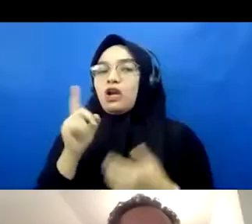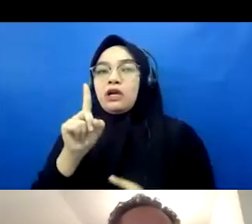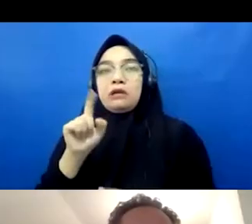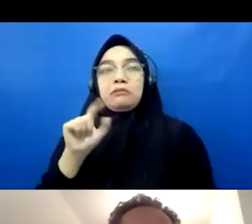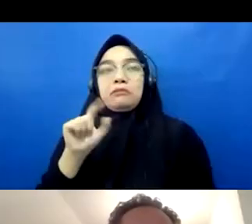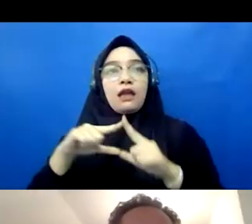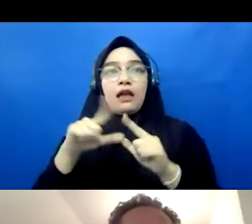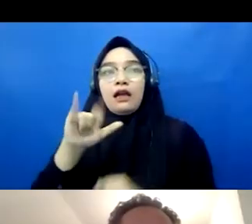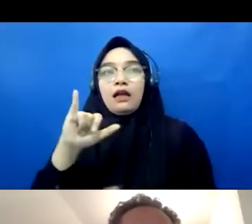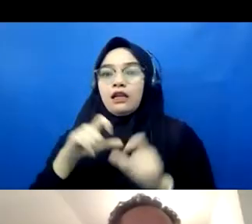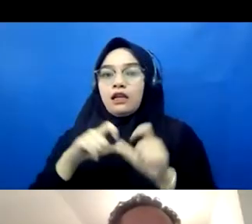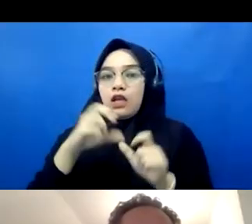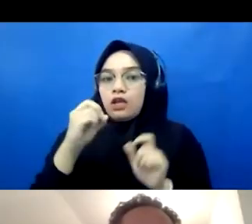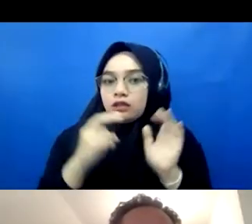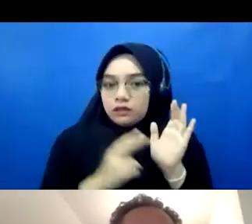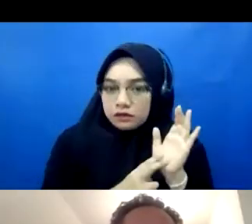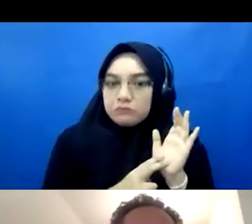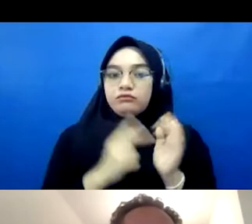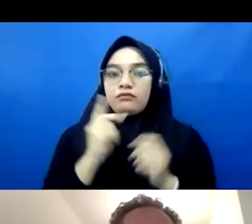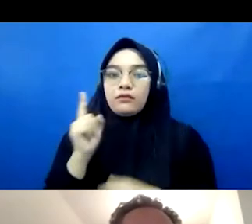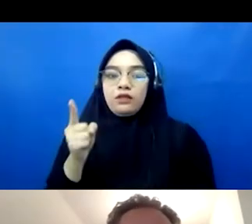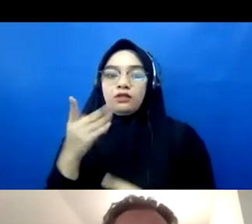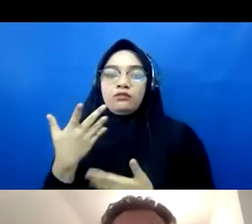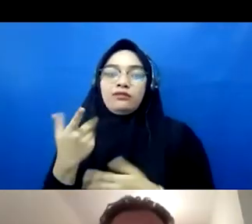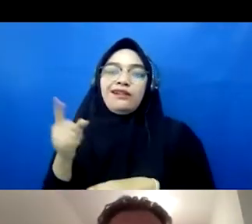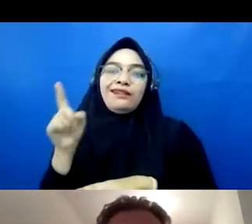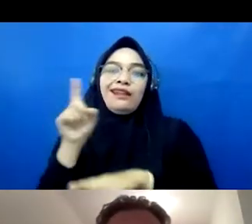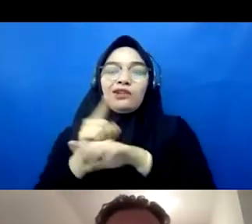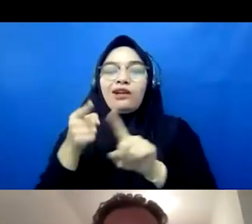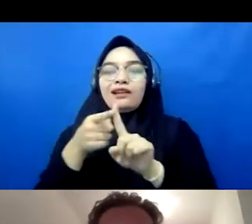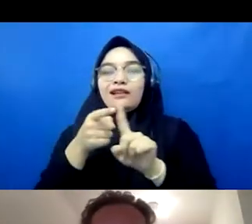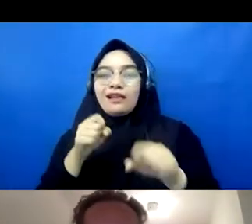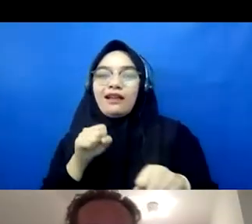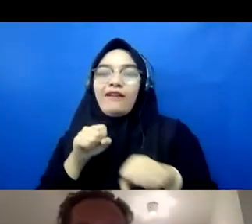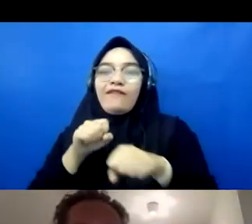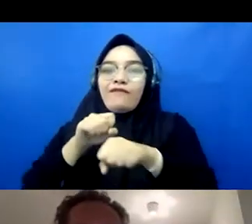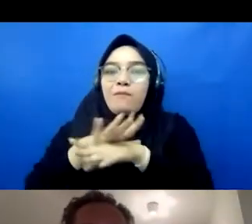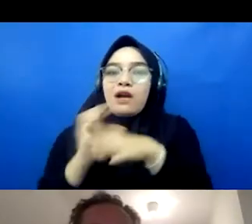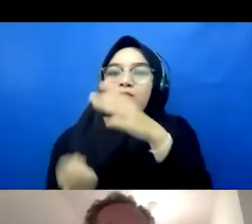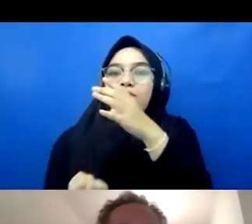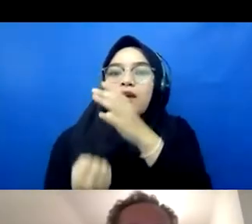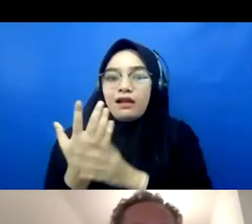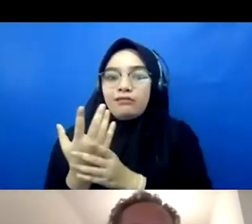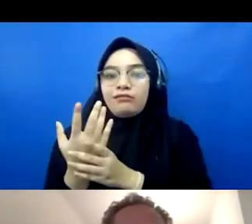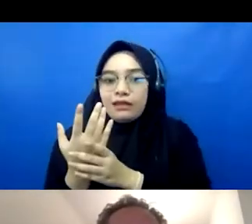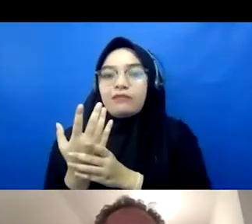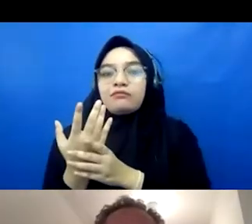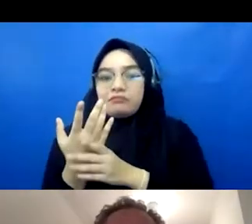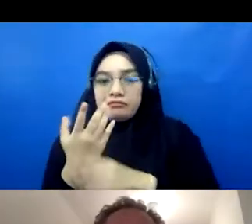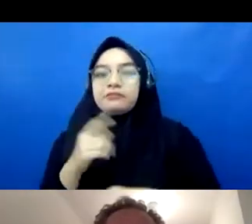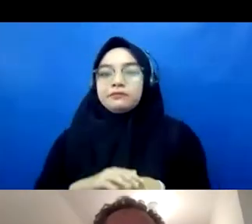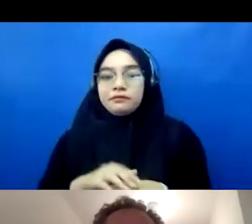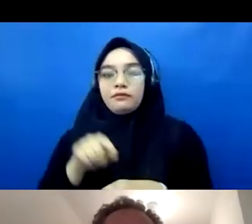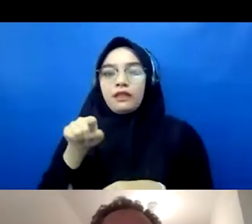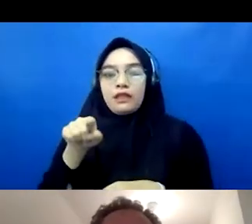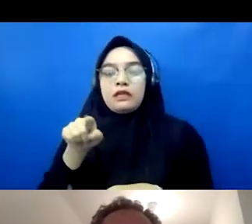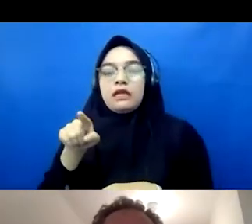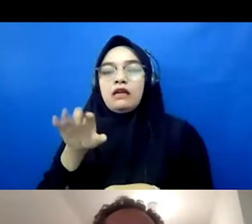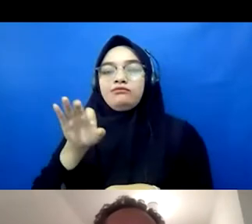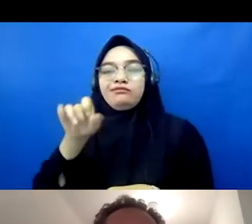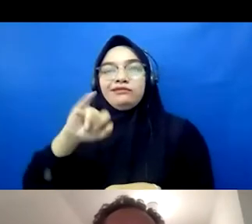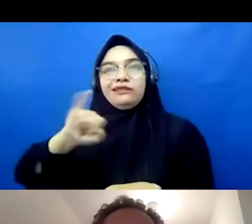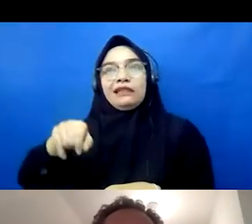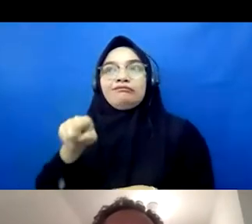of Impact and Development at Impact 46, where she leverages experience in the academic and nonprofit sectors